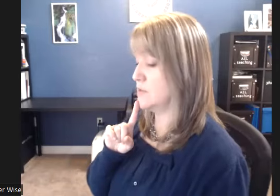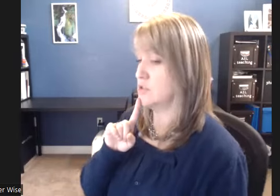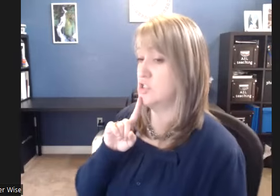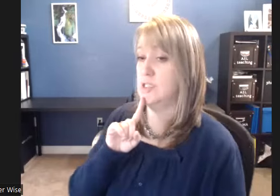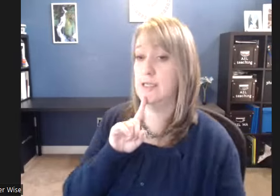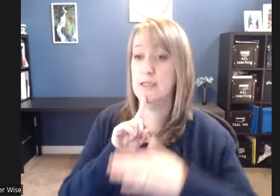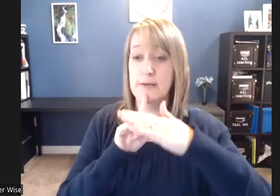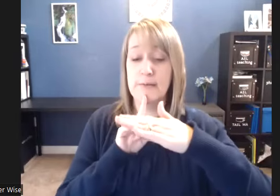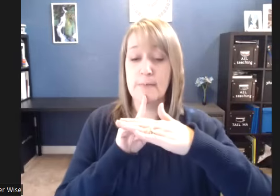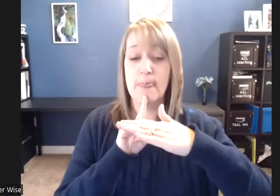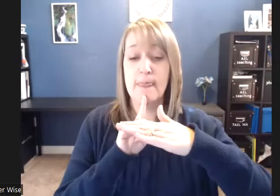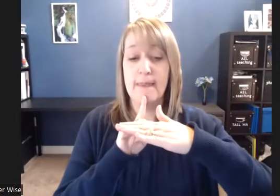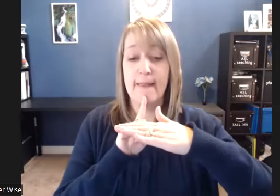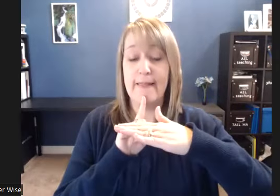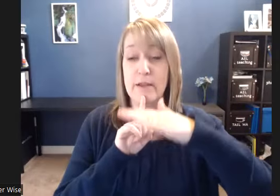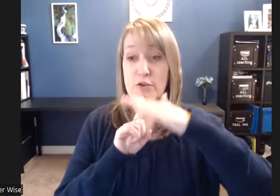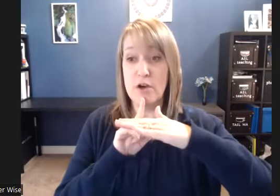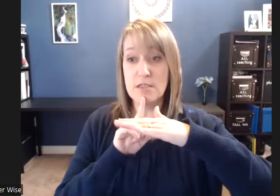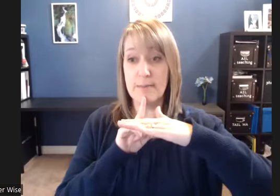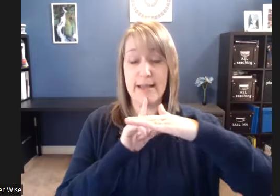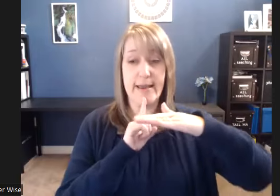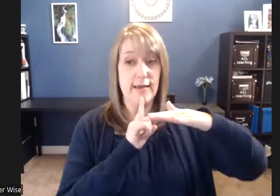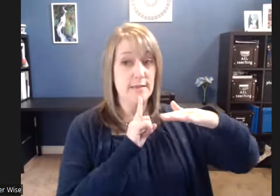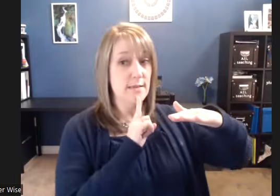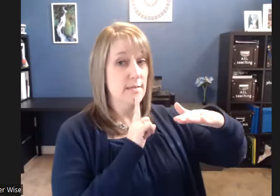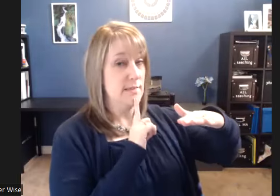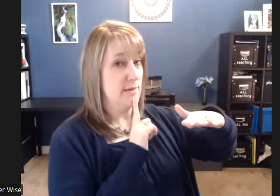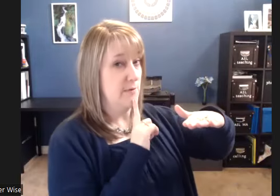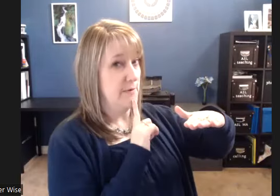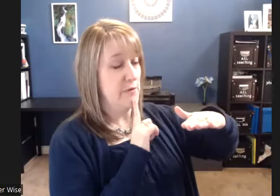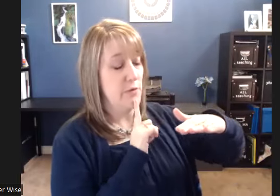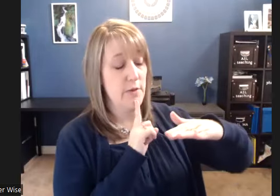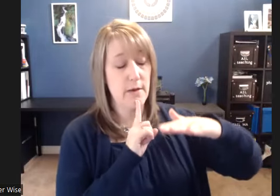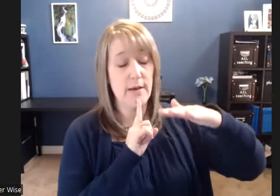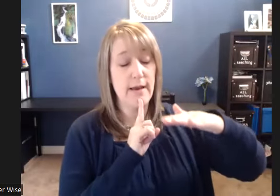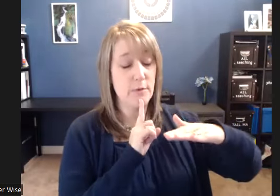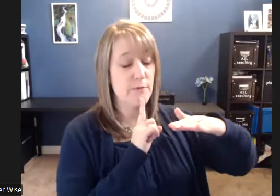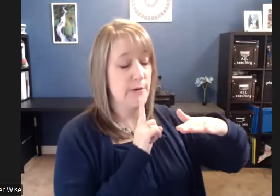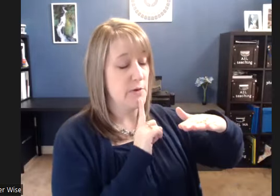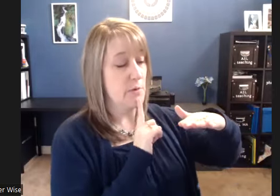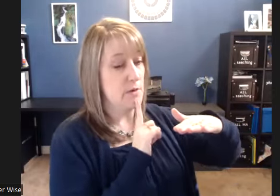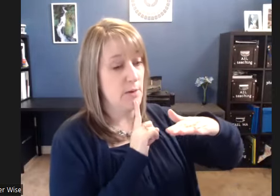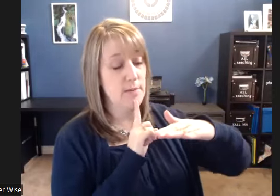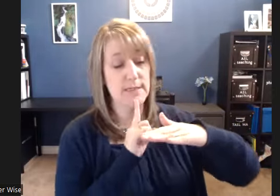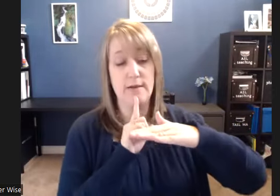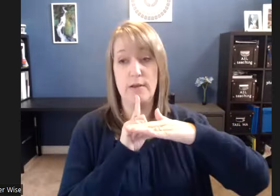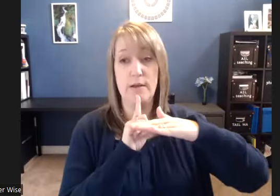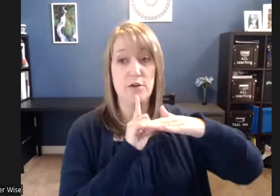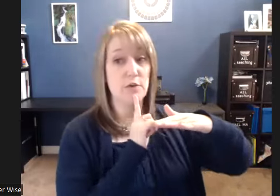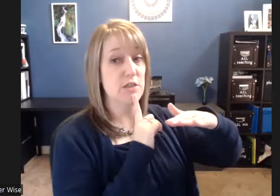your chin. And then your non-dominant hand is out in front of you with your palm down. And you're going to